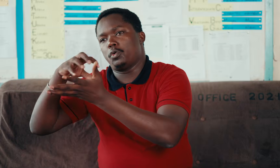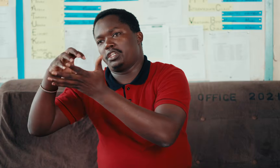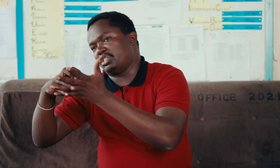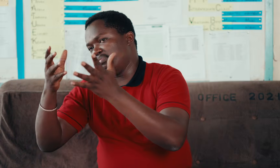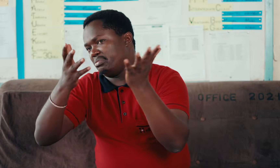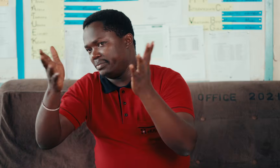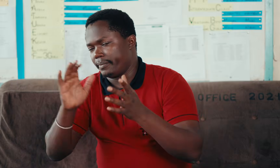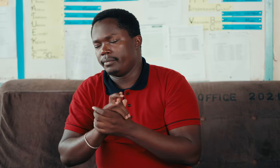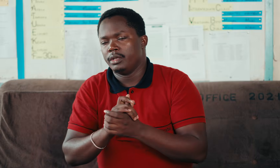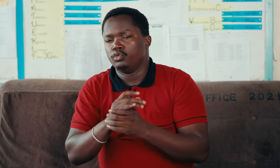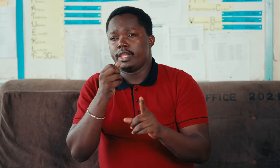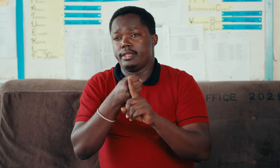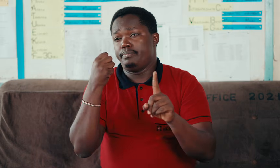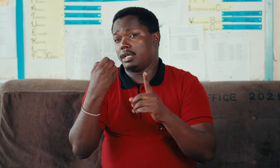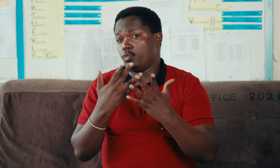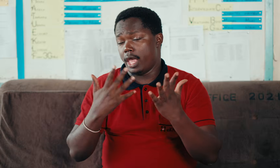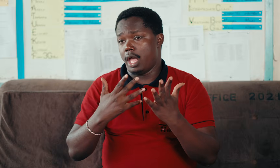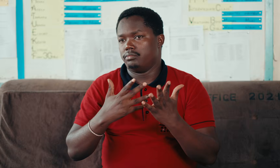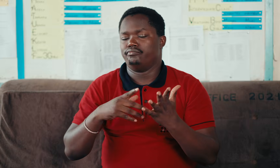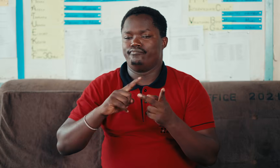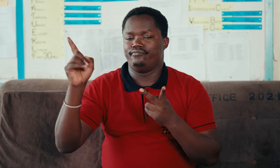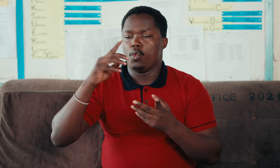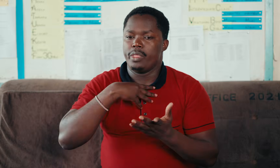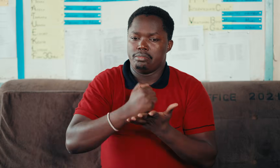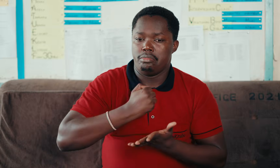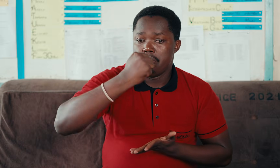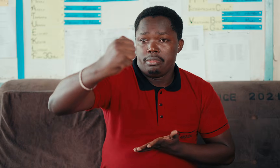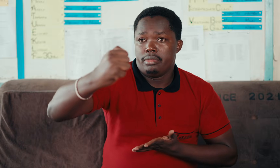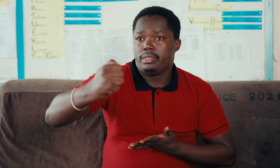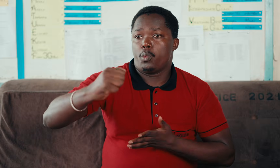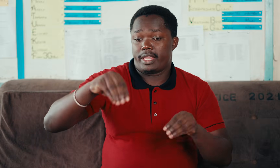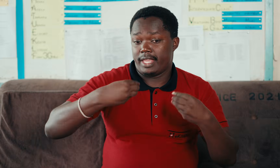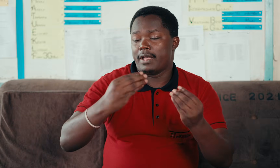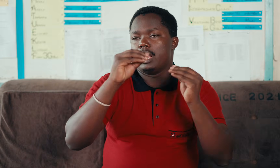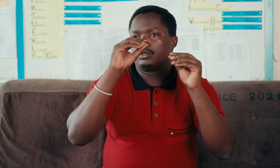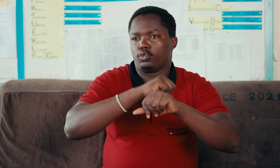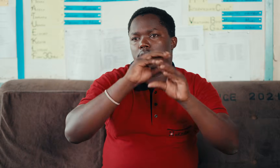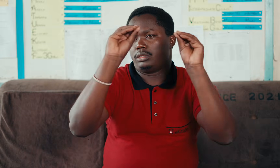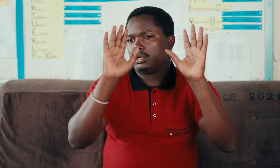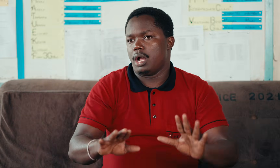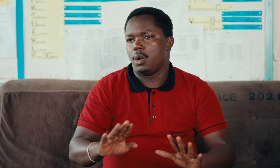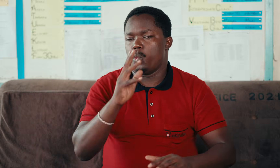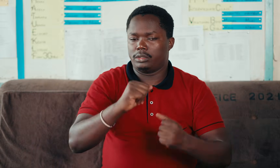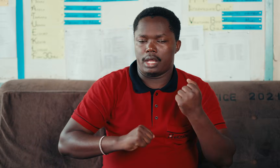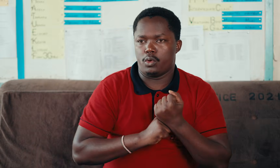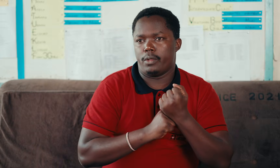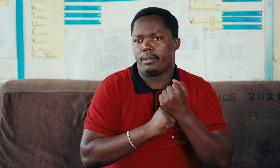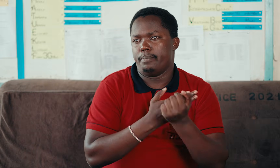schools, we just give them the content. So our impact is the deployment of a teacher. We give them a